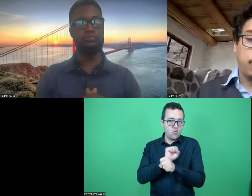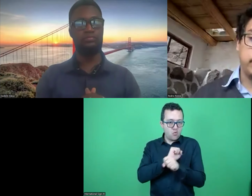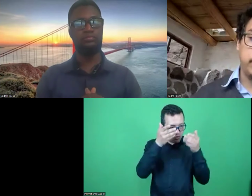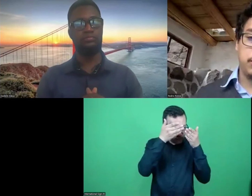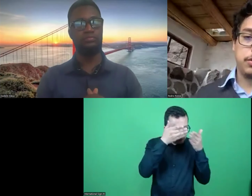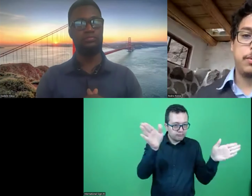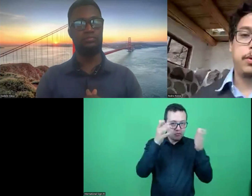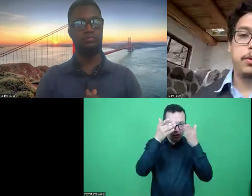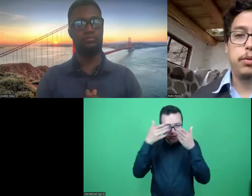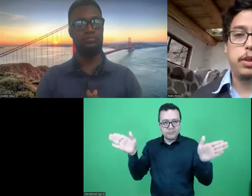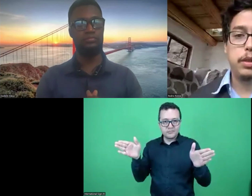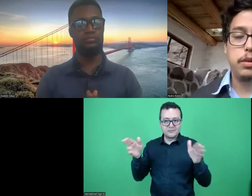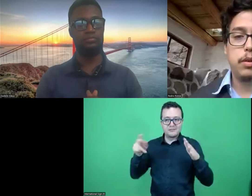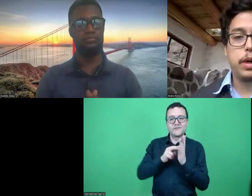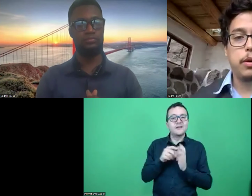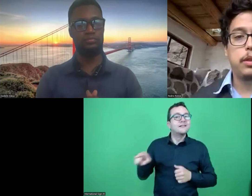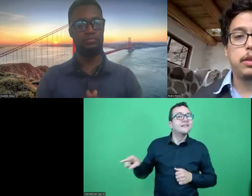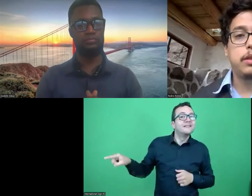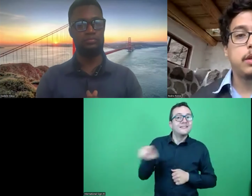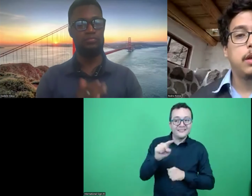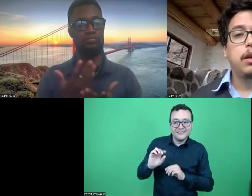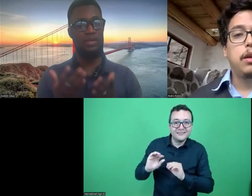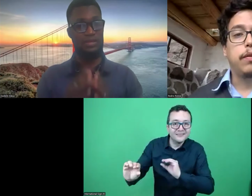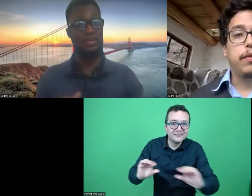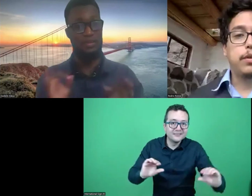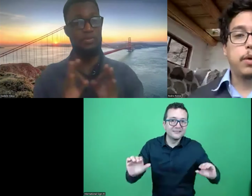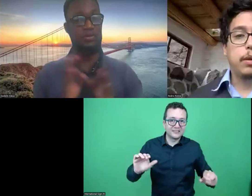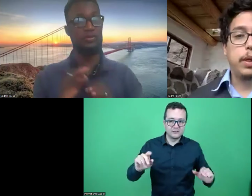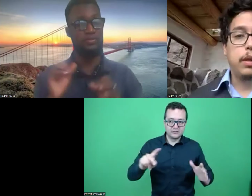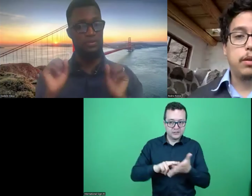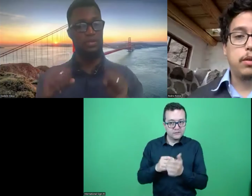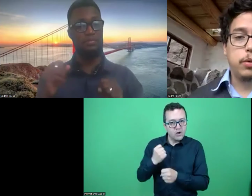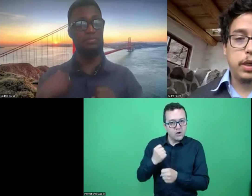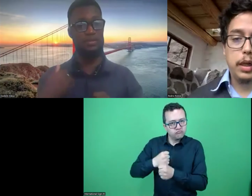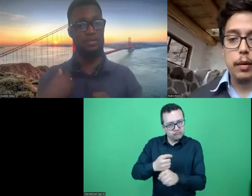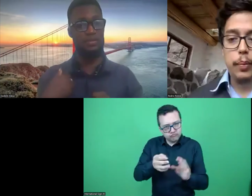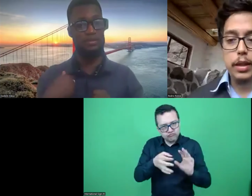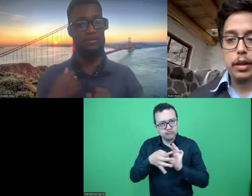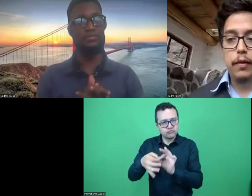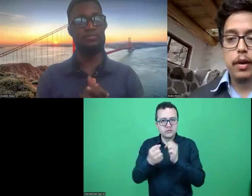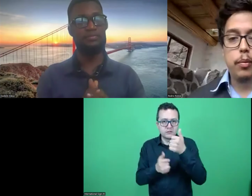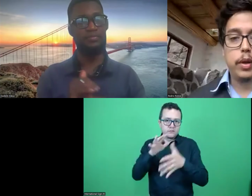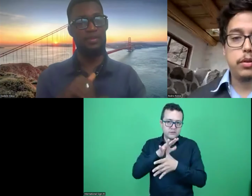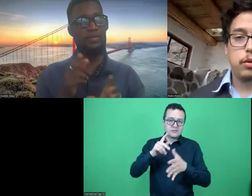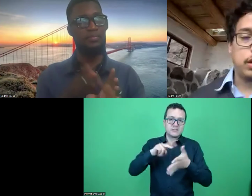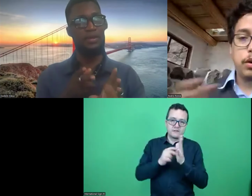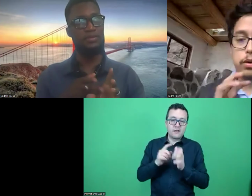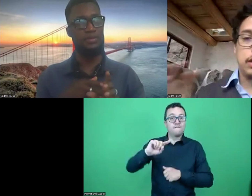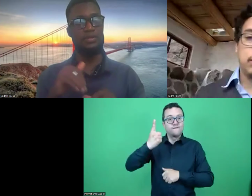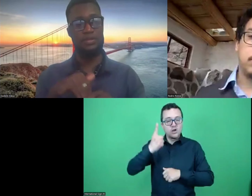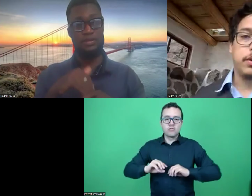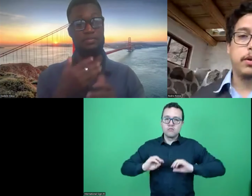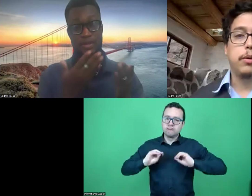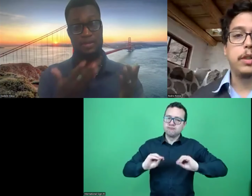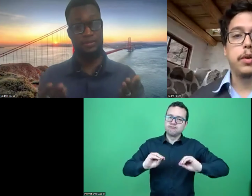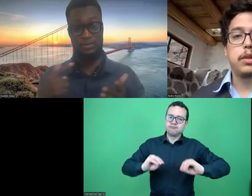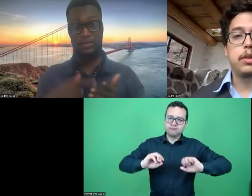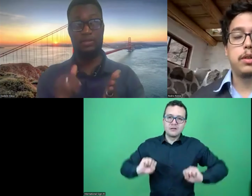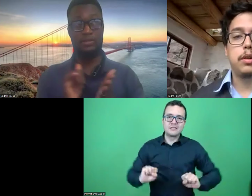how grantees contribute to these priorities. The first one being training and capacity development. So a lot of